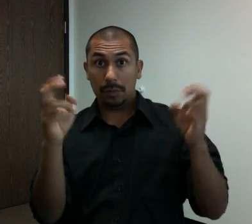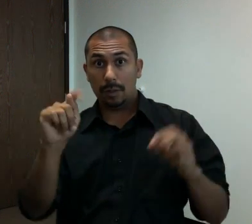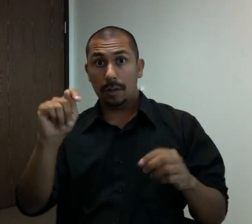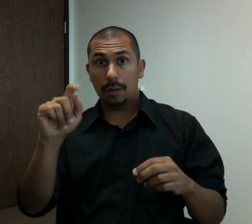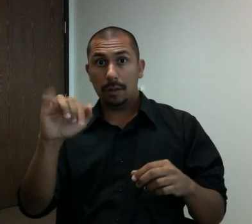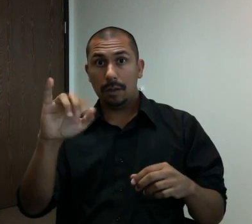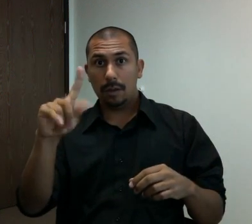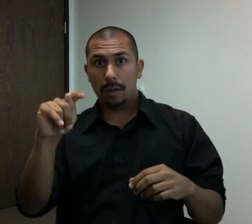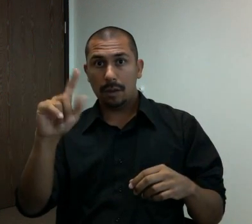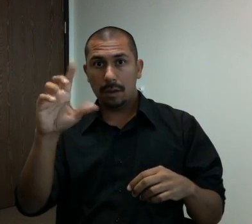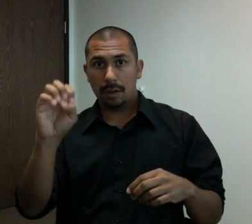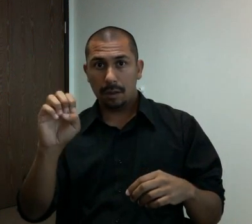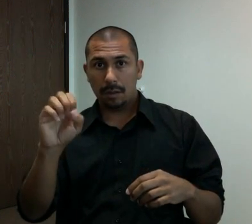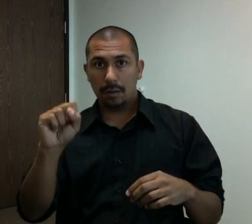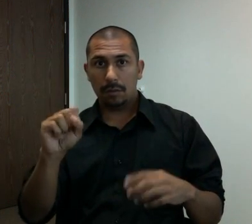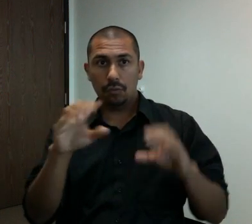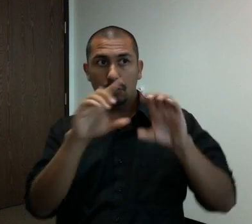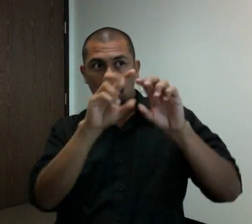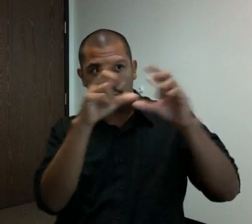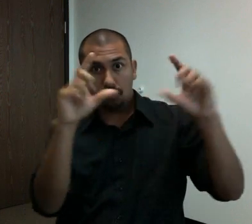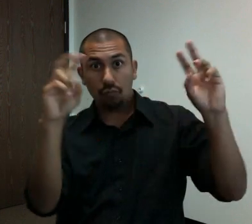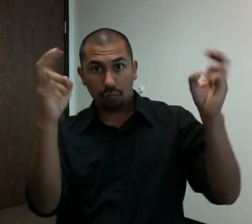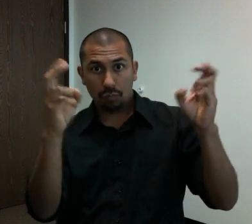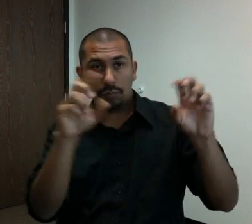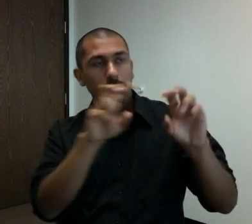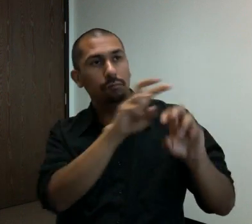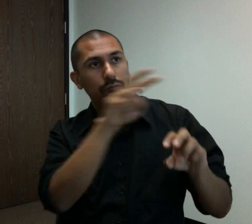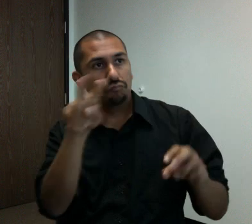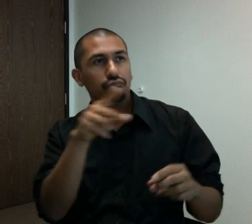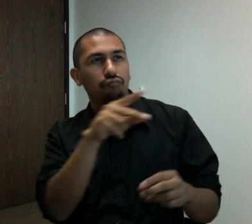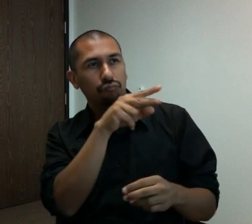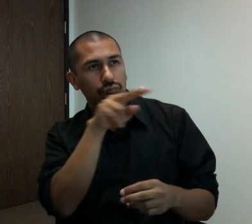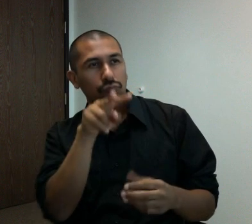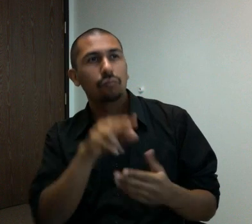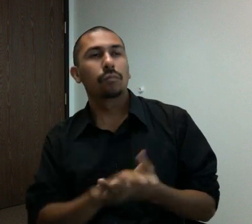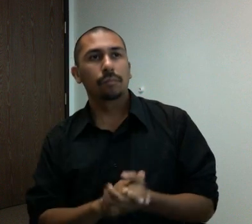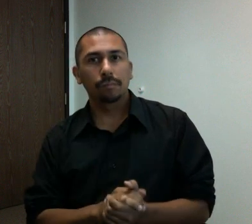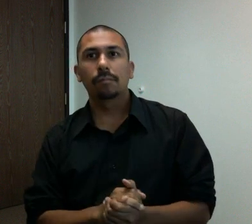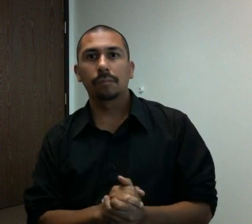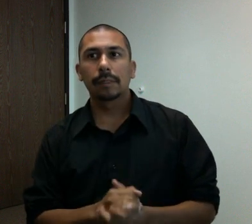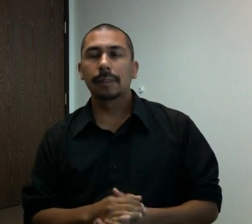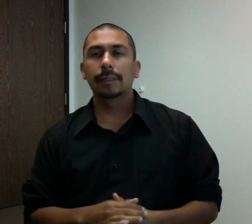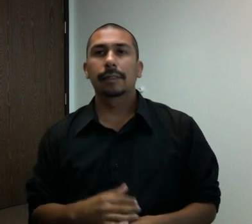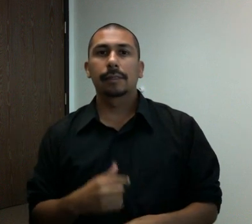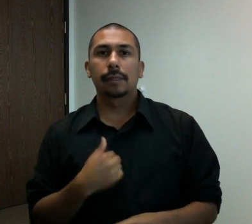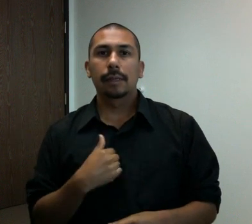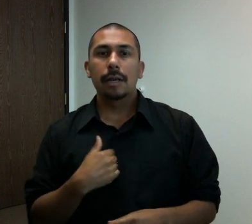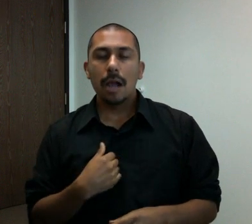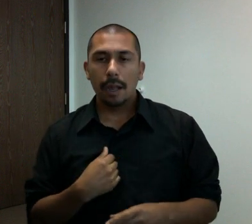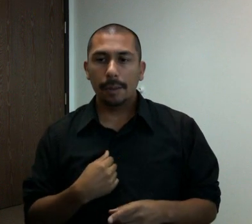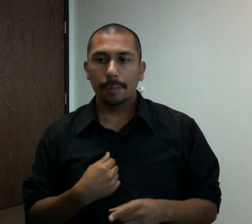I usually have students practice the skills that I'm working on in class, like concept mapping. Maybe they'll go find the